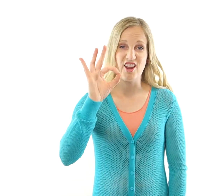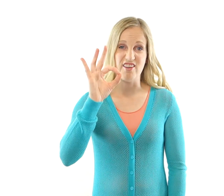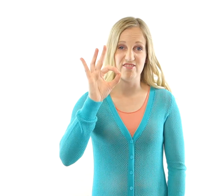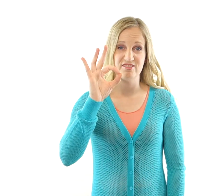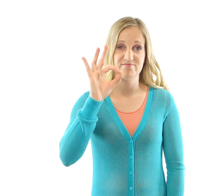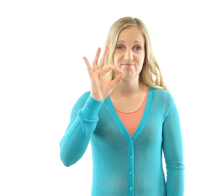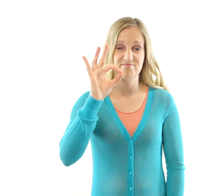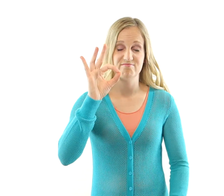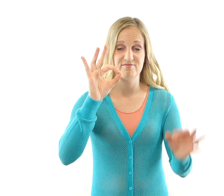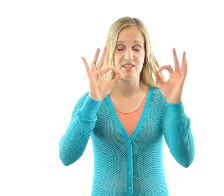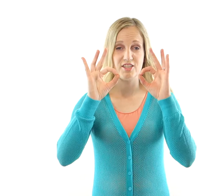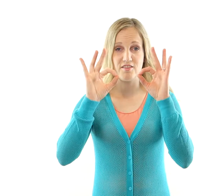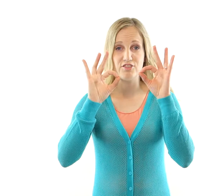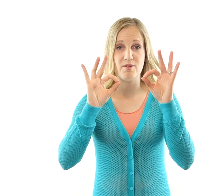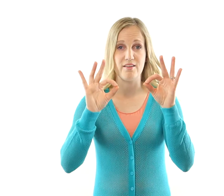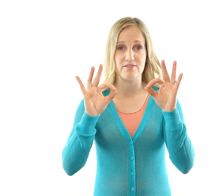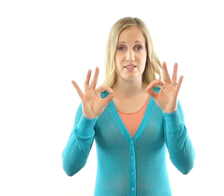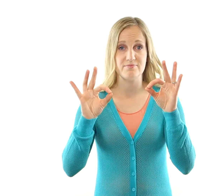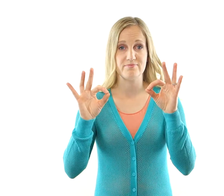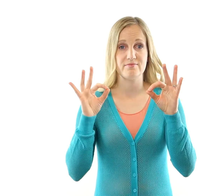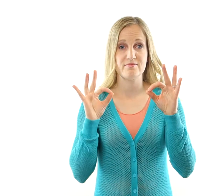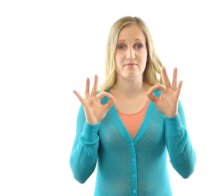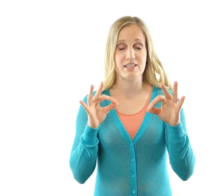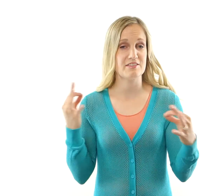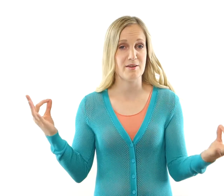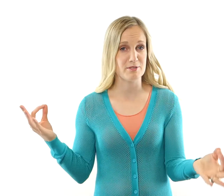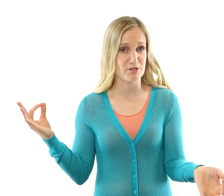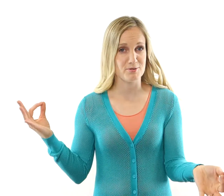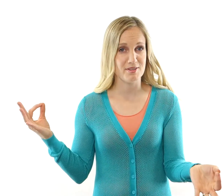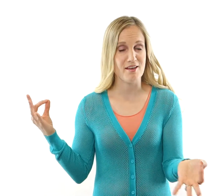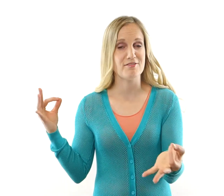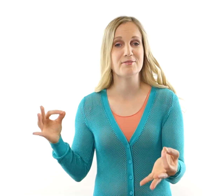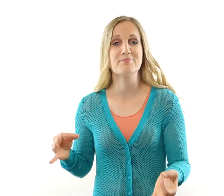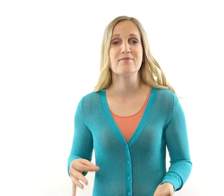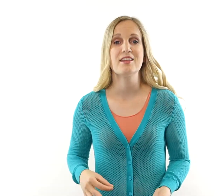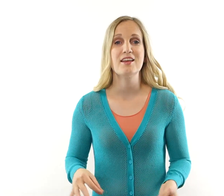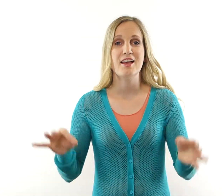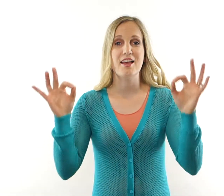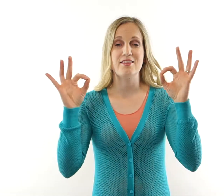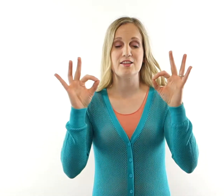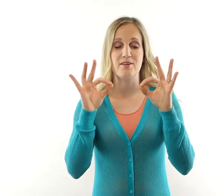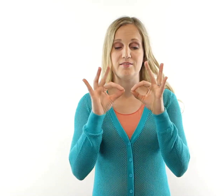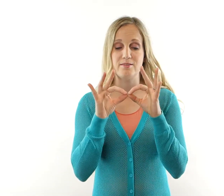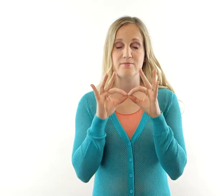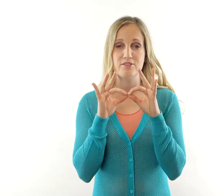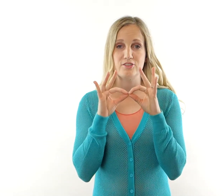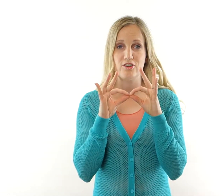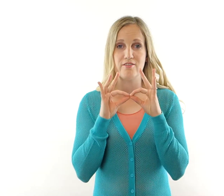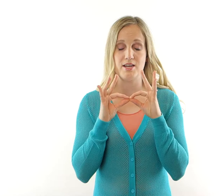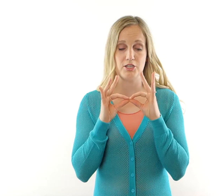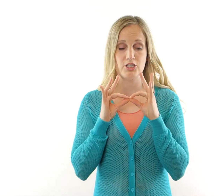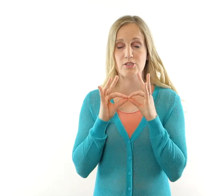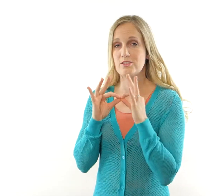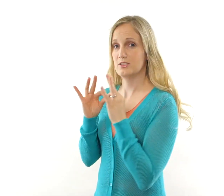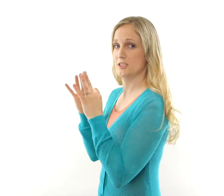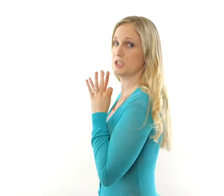F. You have 2 F's because family starts with F. And then you have them start right here close to